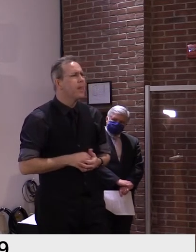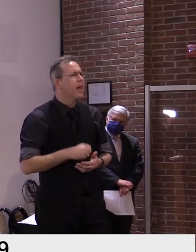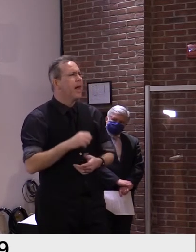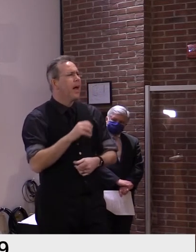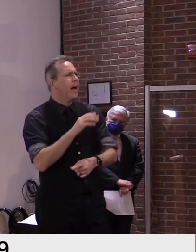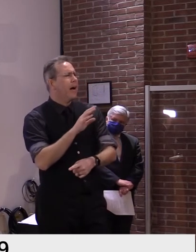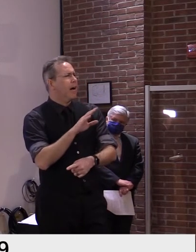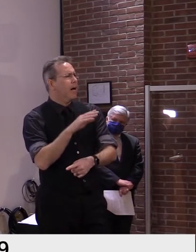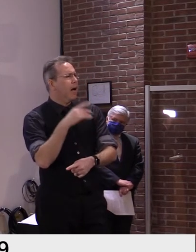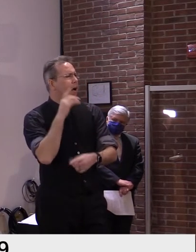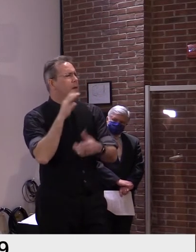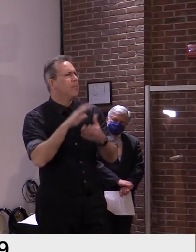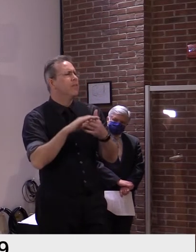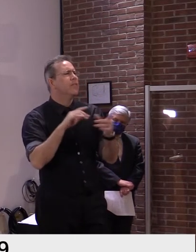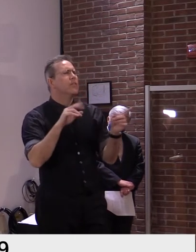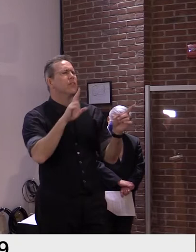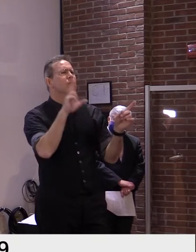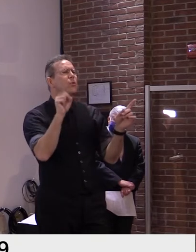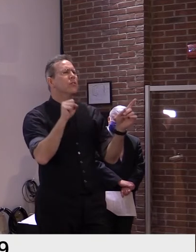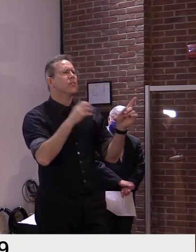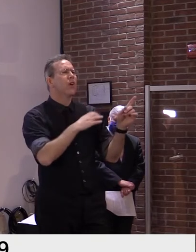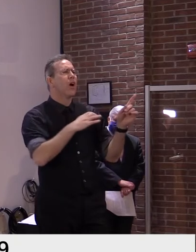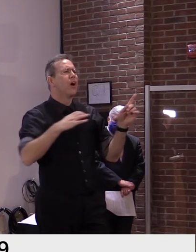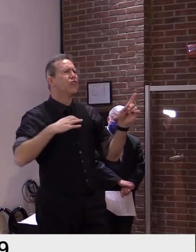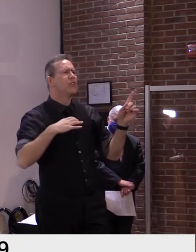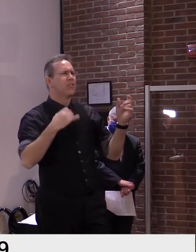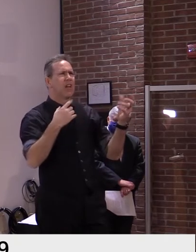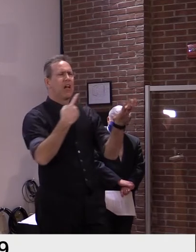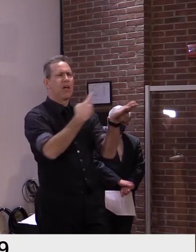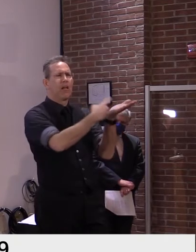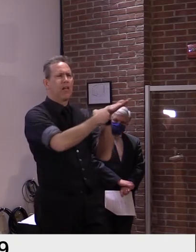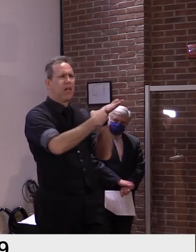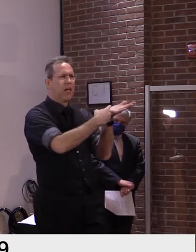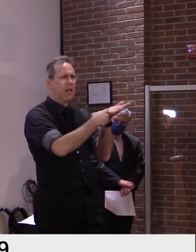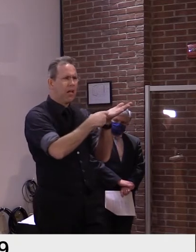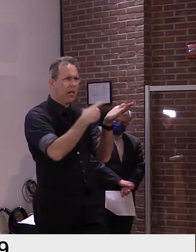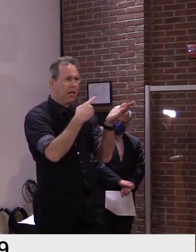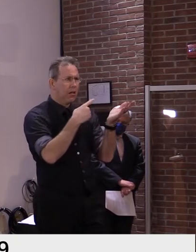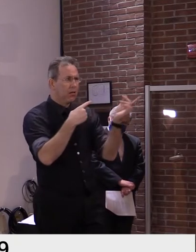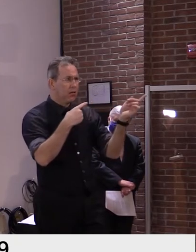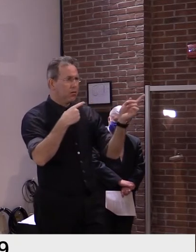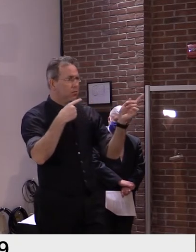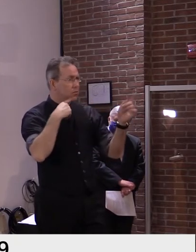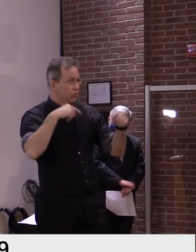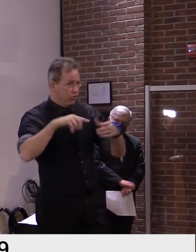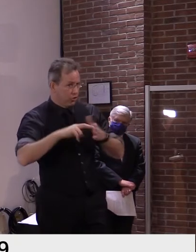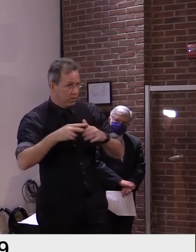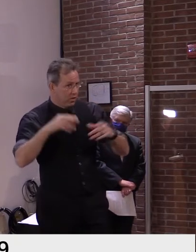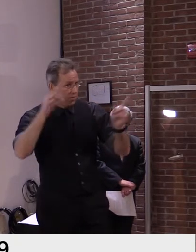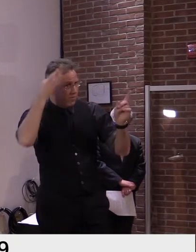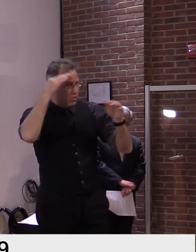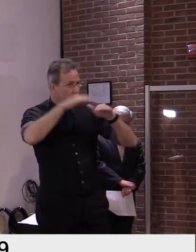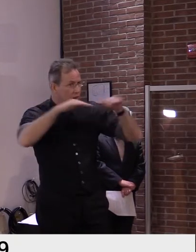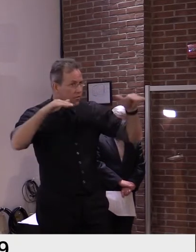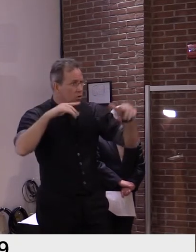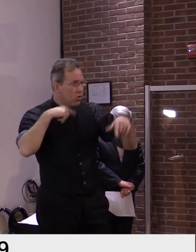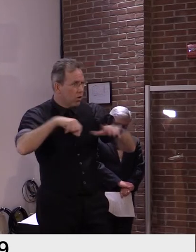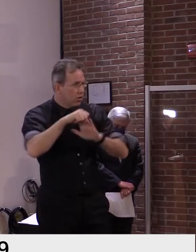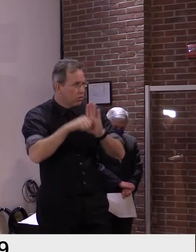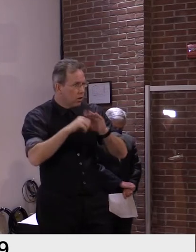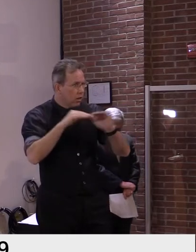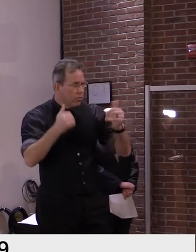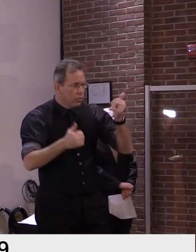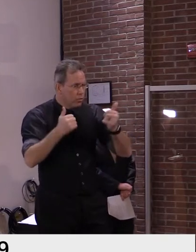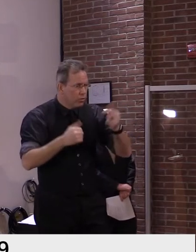The federal stimulus package is the one you're talking about right now? Yep, it is that one. I know it's still in the it